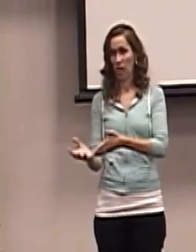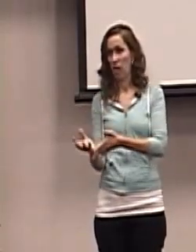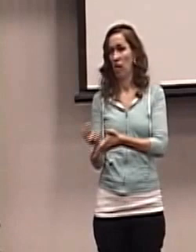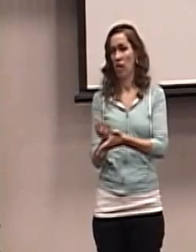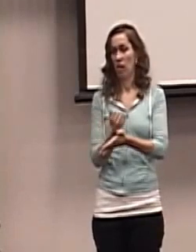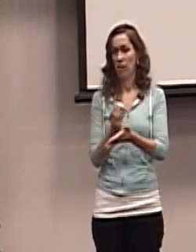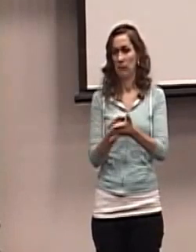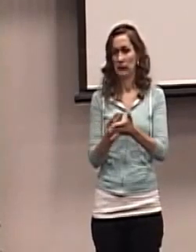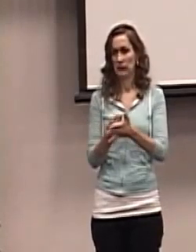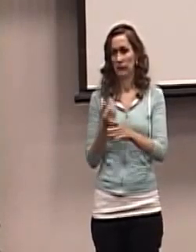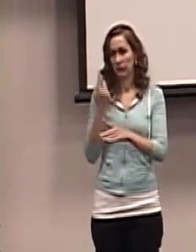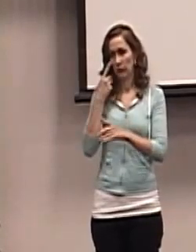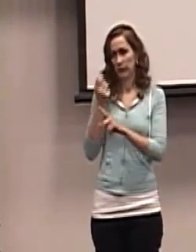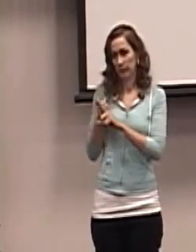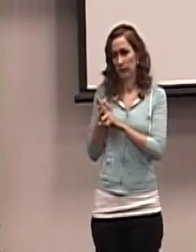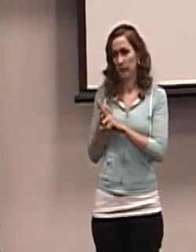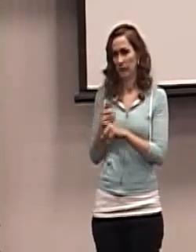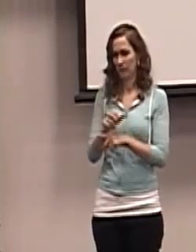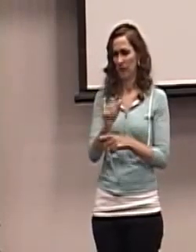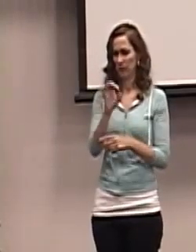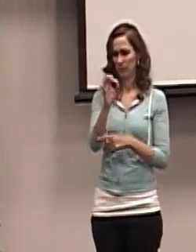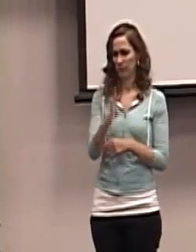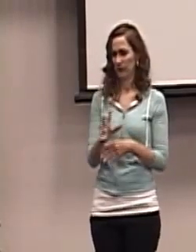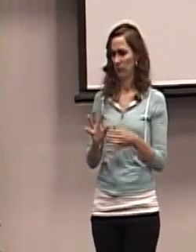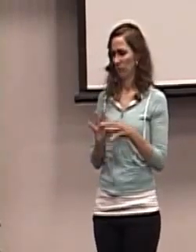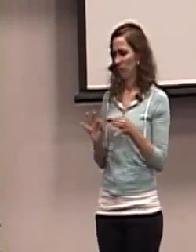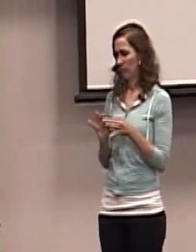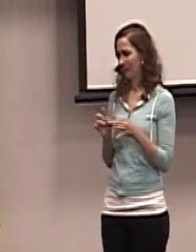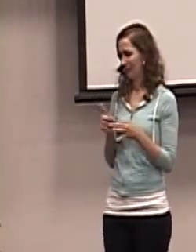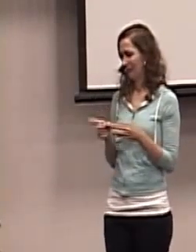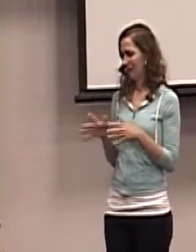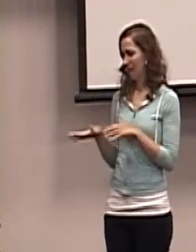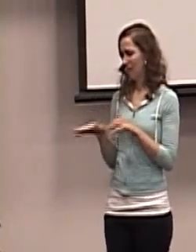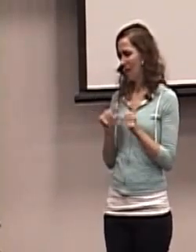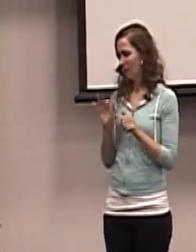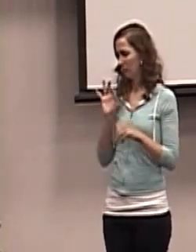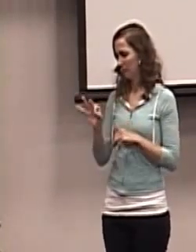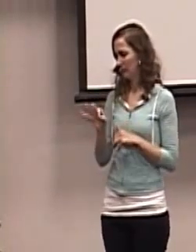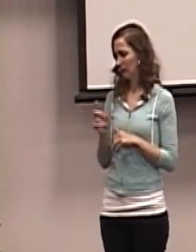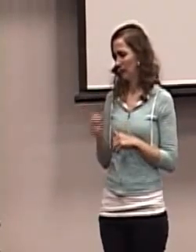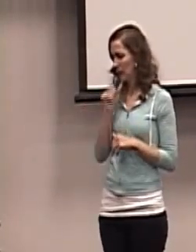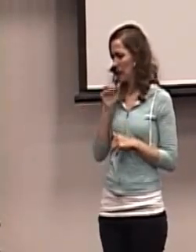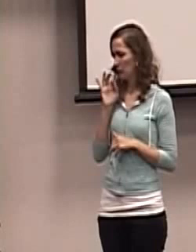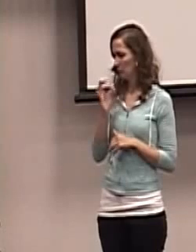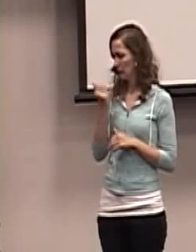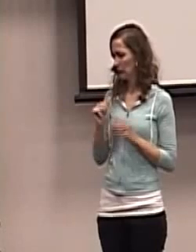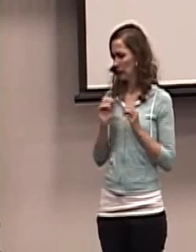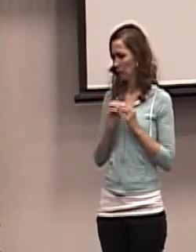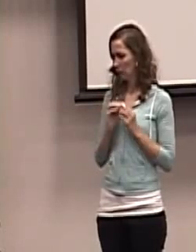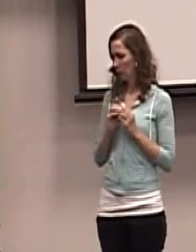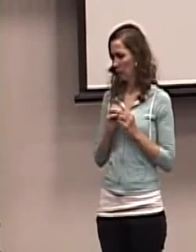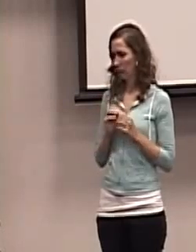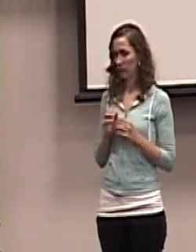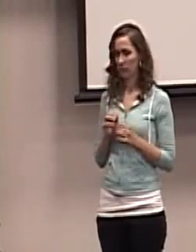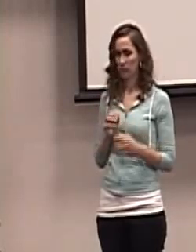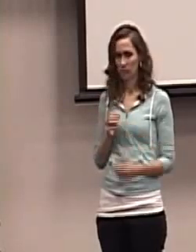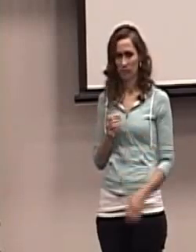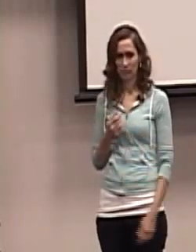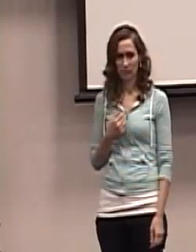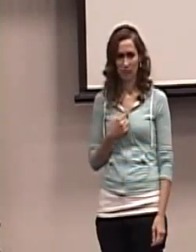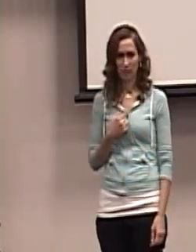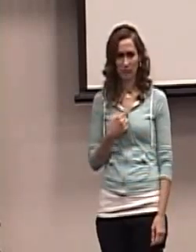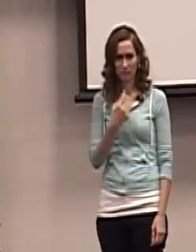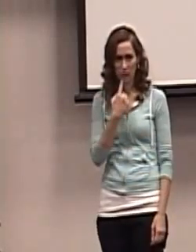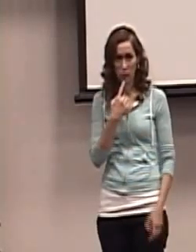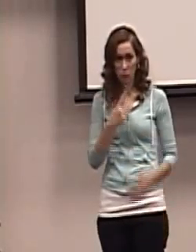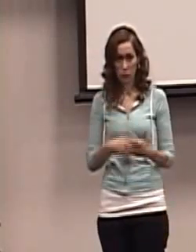comments from the other preachers were, he's left preaching. He doesn't preach anymore. Well, I asked, well,